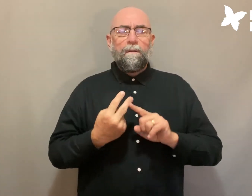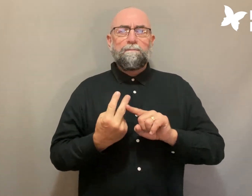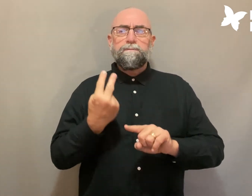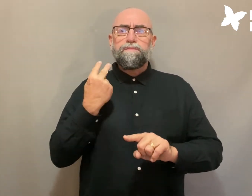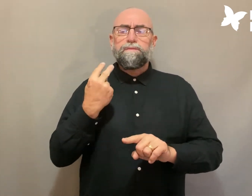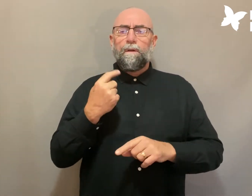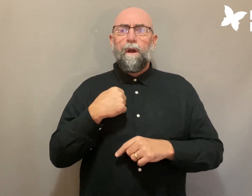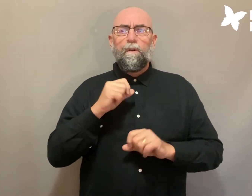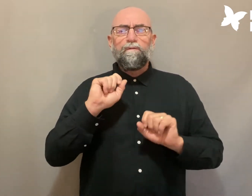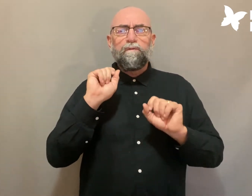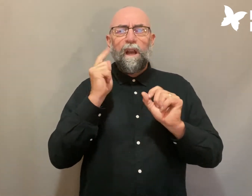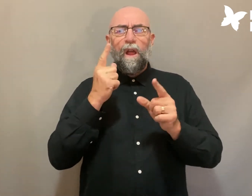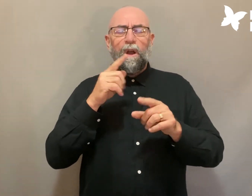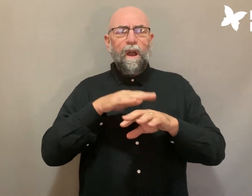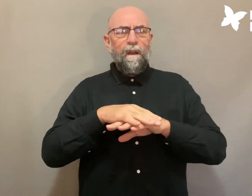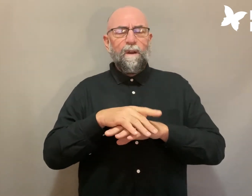was and what that meant,